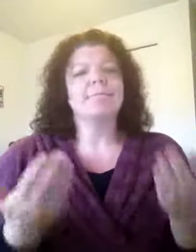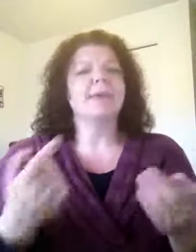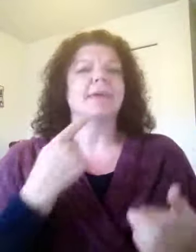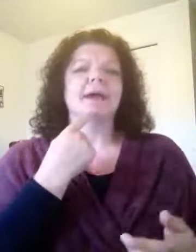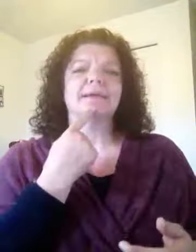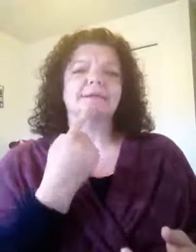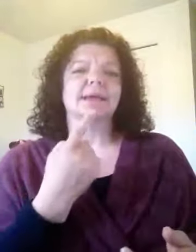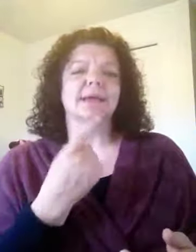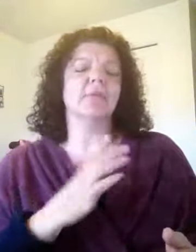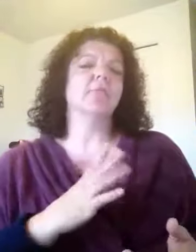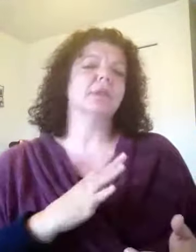reliable,